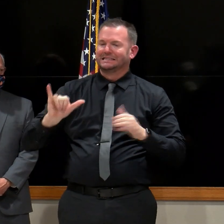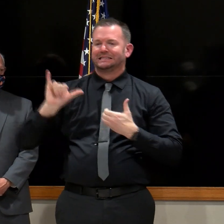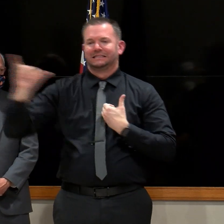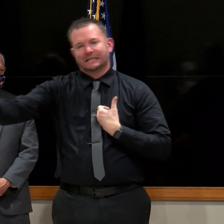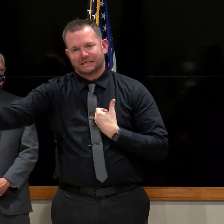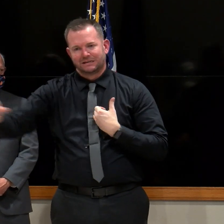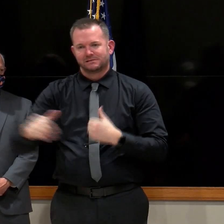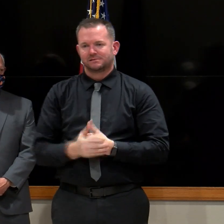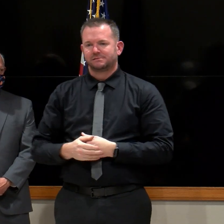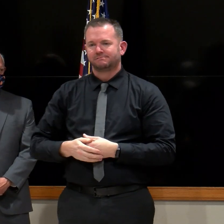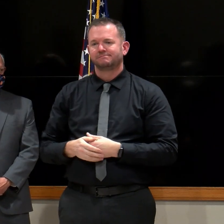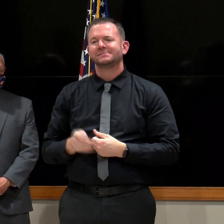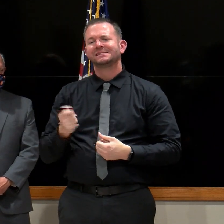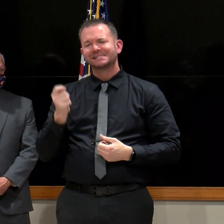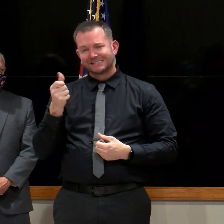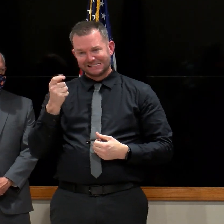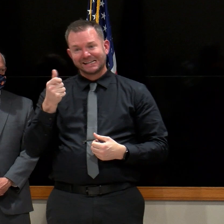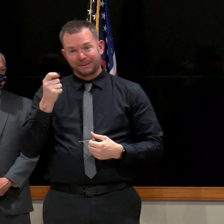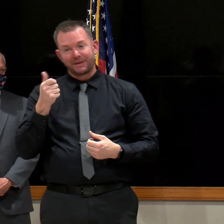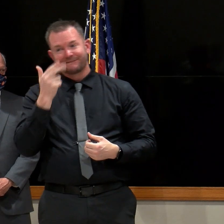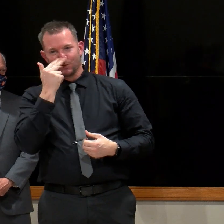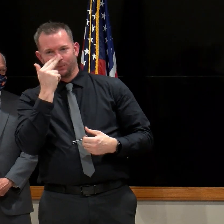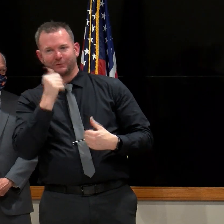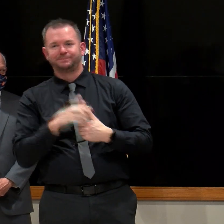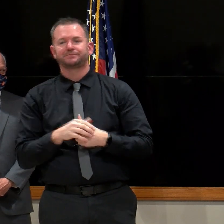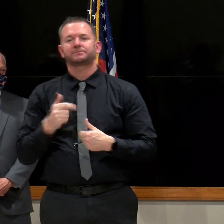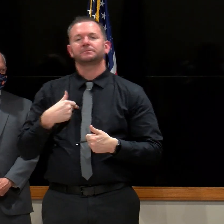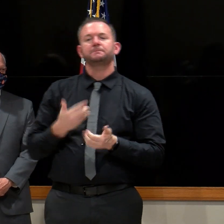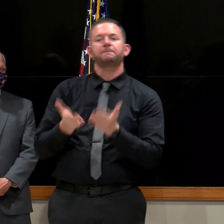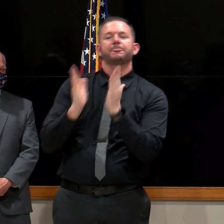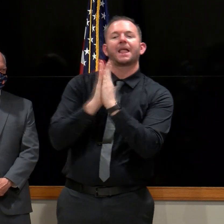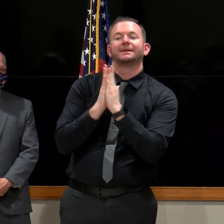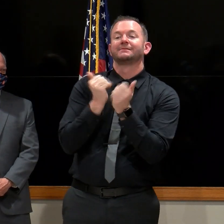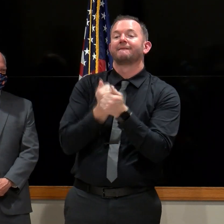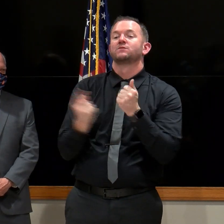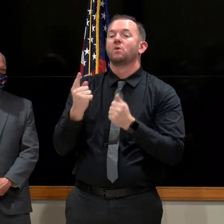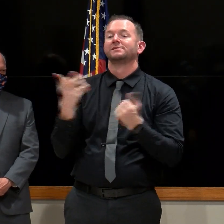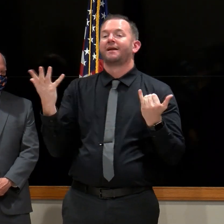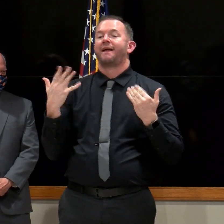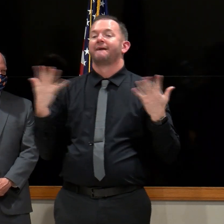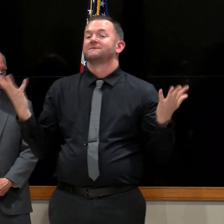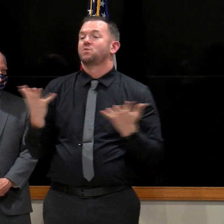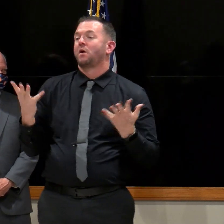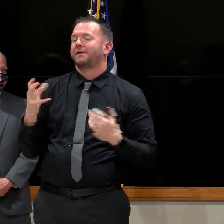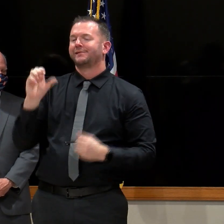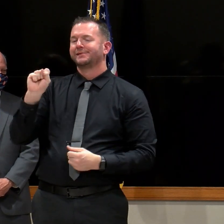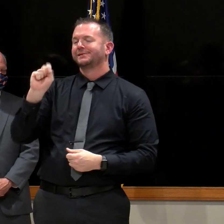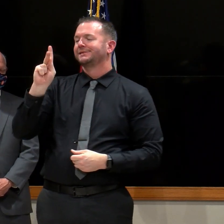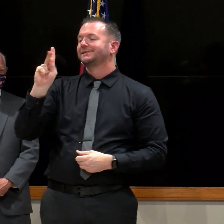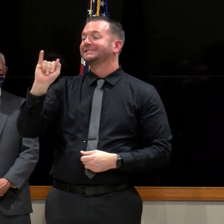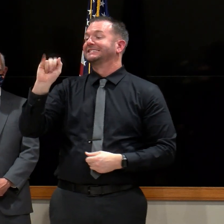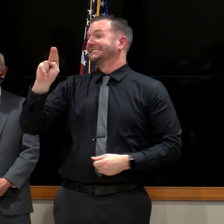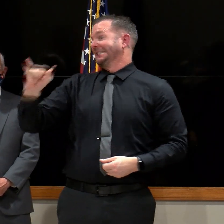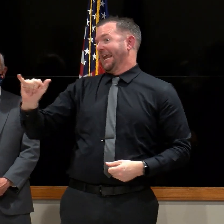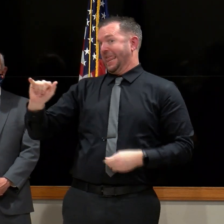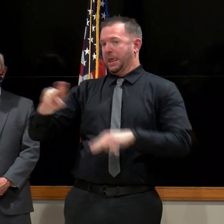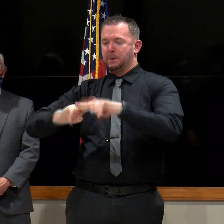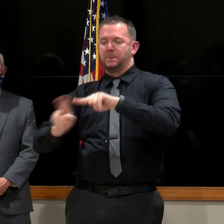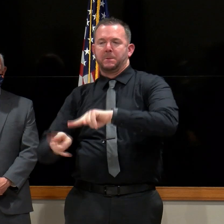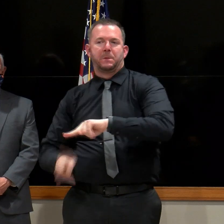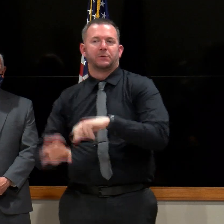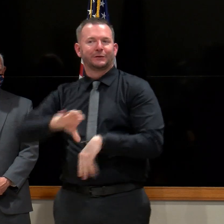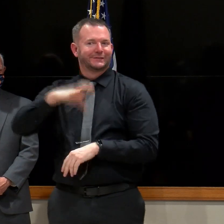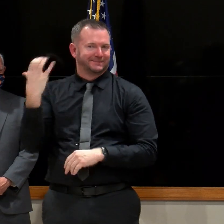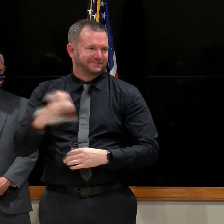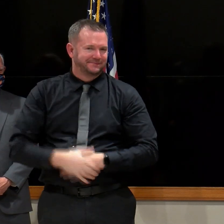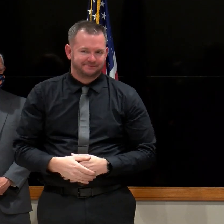humor, I'm asking everyone to have a skinny Christmas. Feliz Navidad. Make it skinny in any way that you